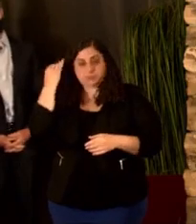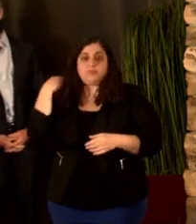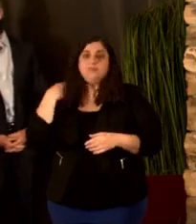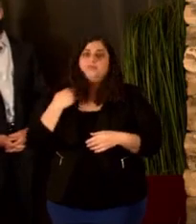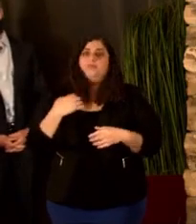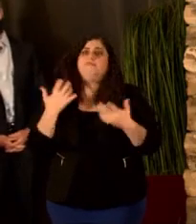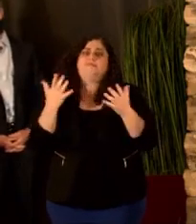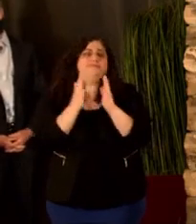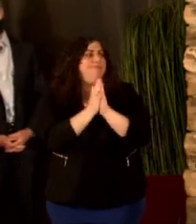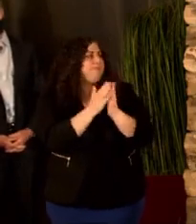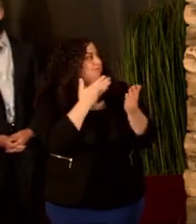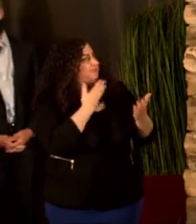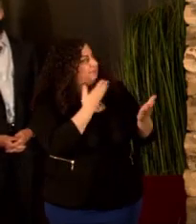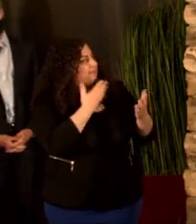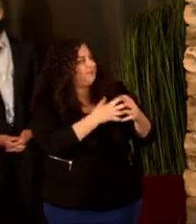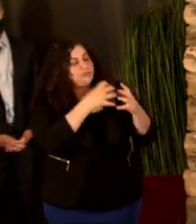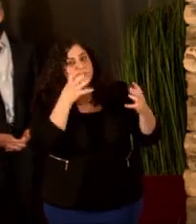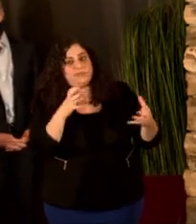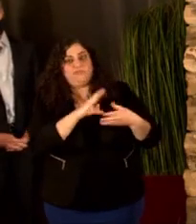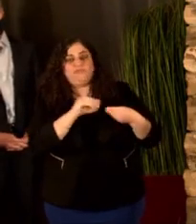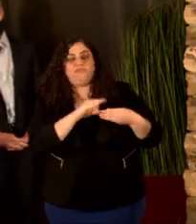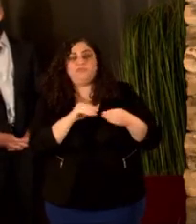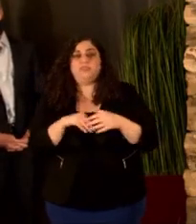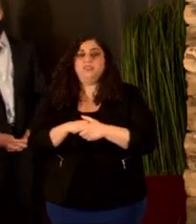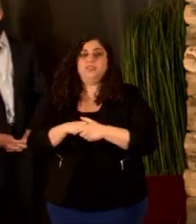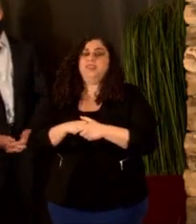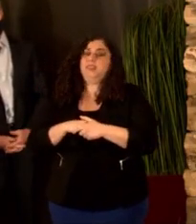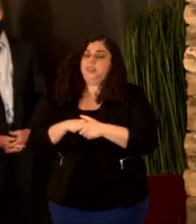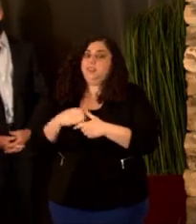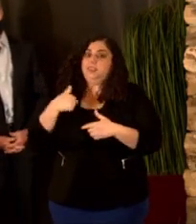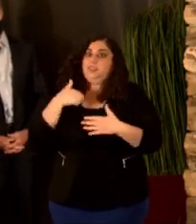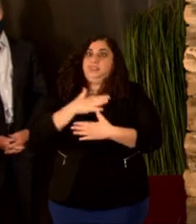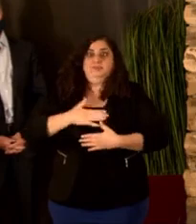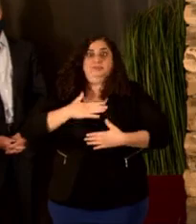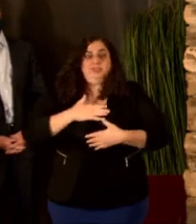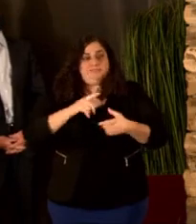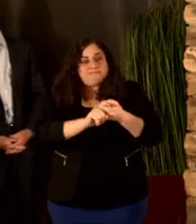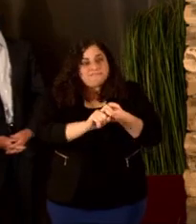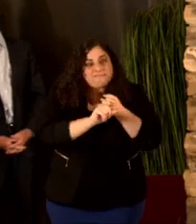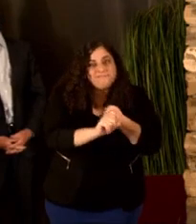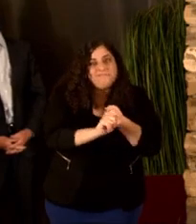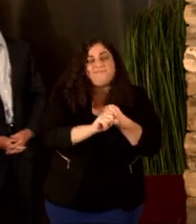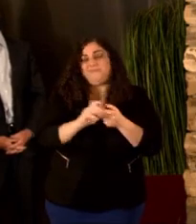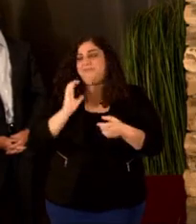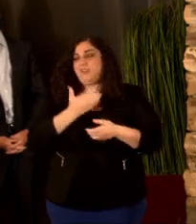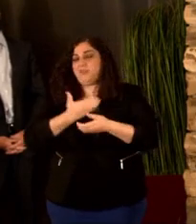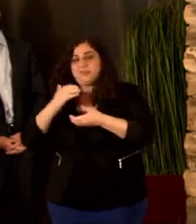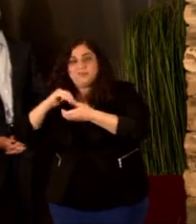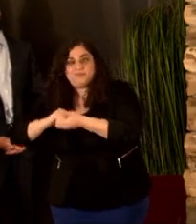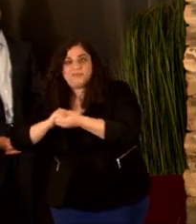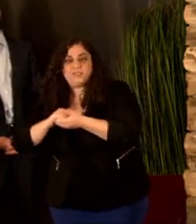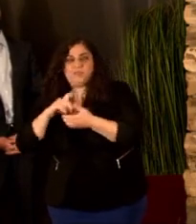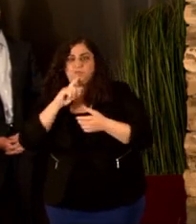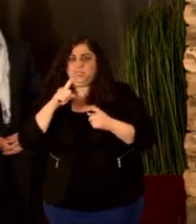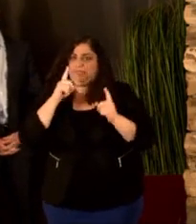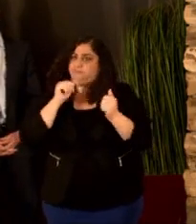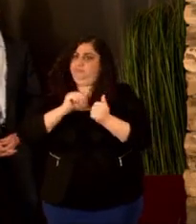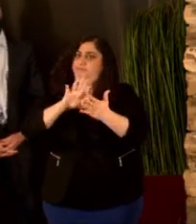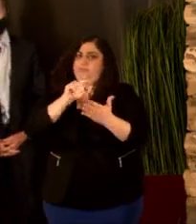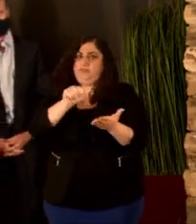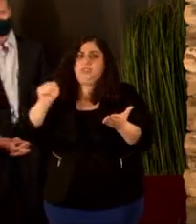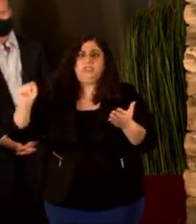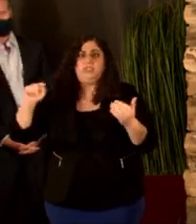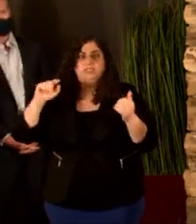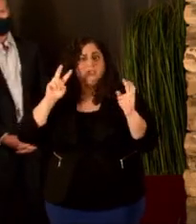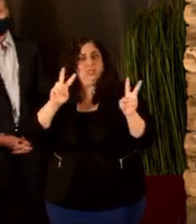Thank you, Mr. Chairman. I do appreciate both our friendship and our partnership on this issue of extreme importance to San Diegans. And there's another